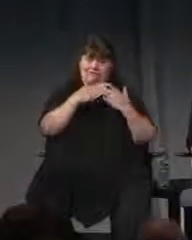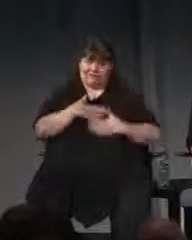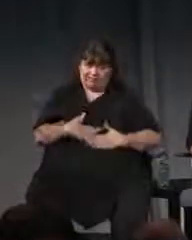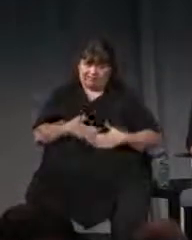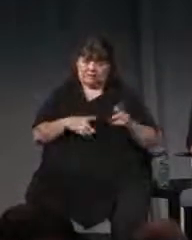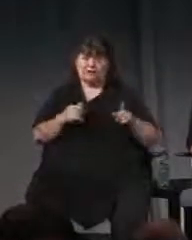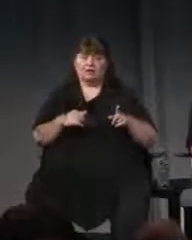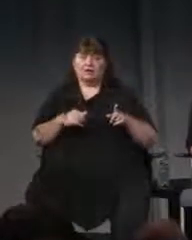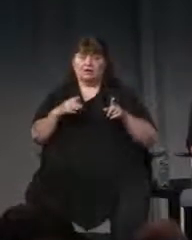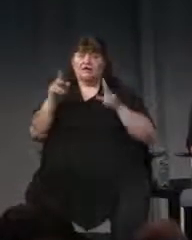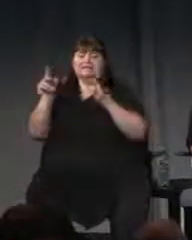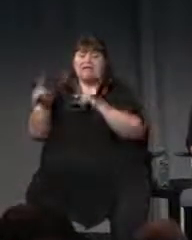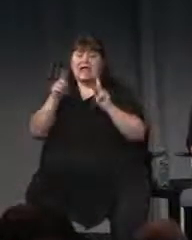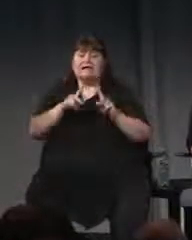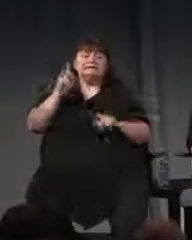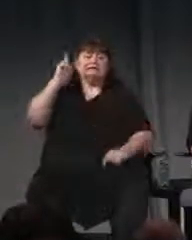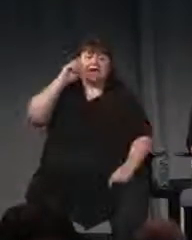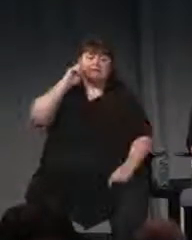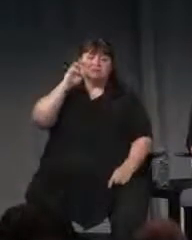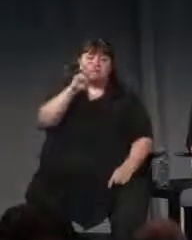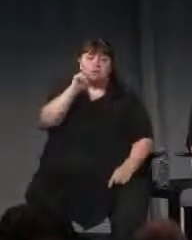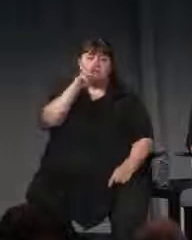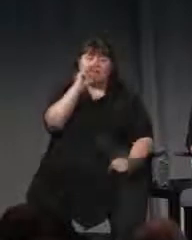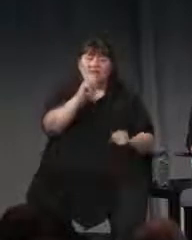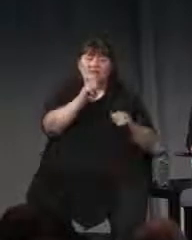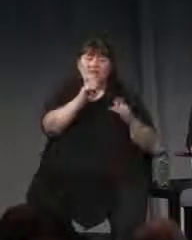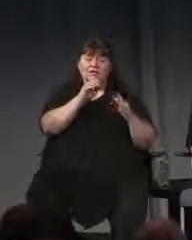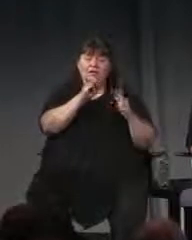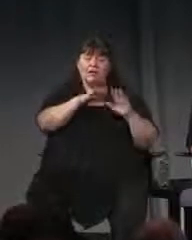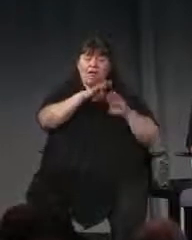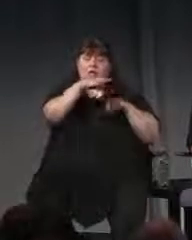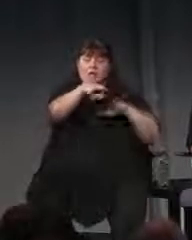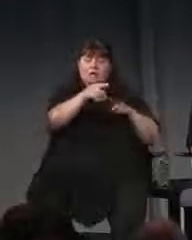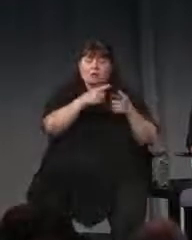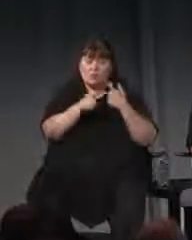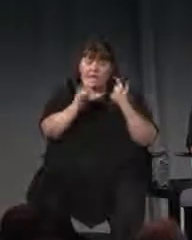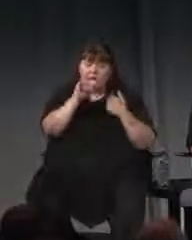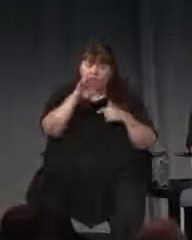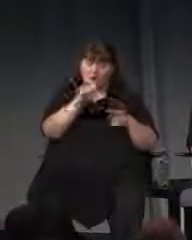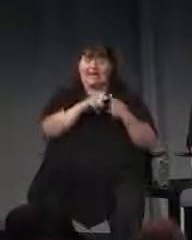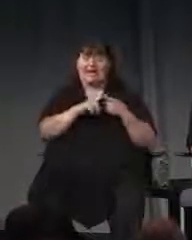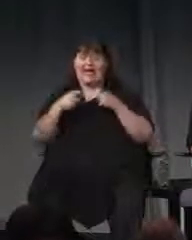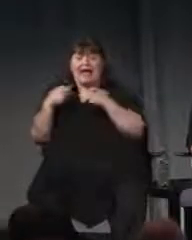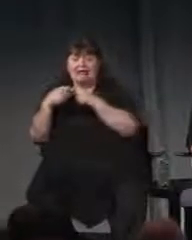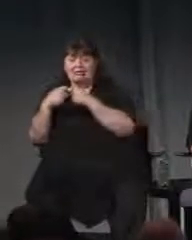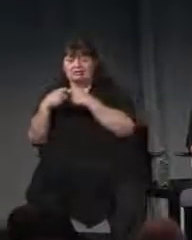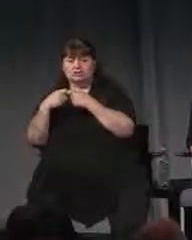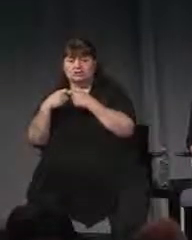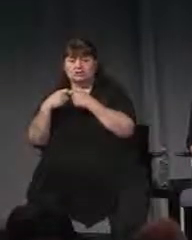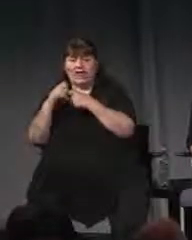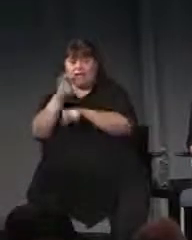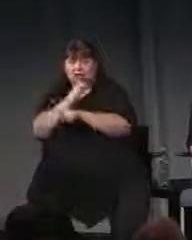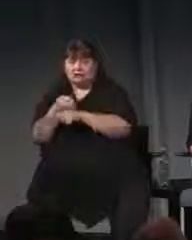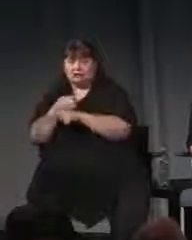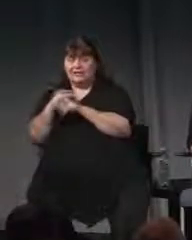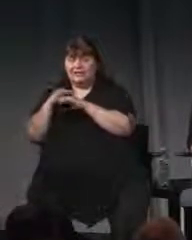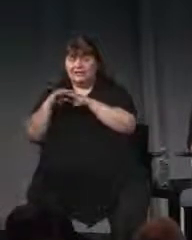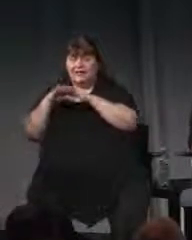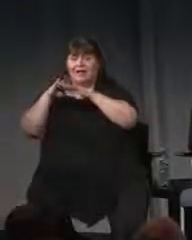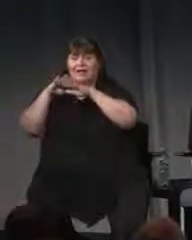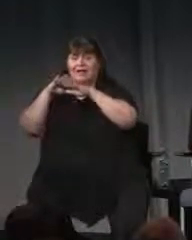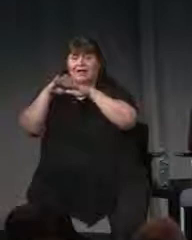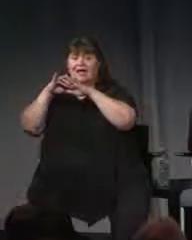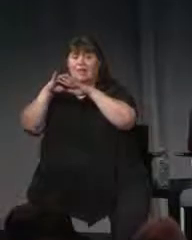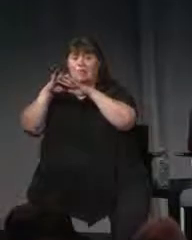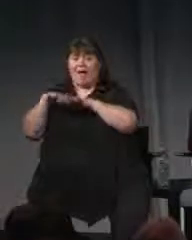Like sound is the wave propagation through a volume of air, and electrical energy is waves traveling through a column of